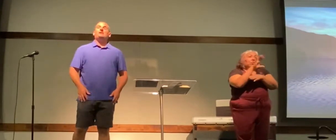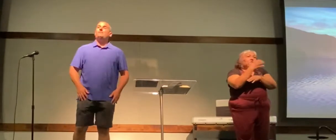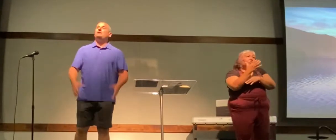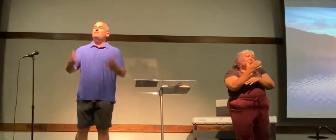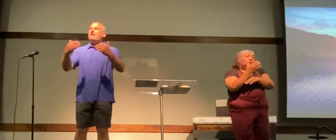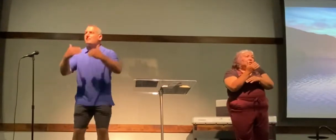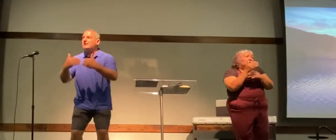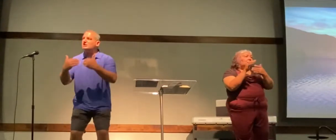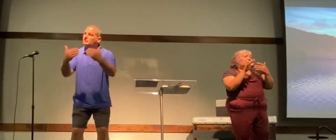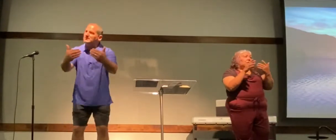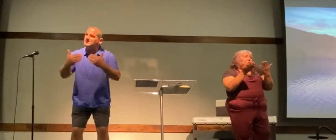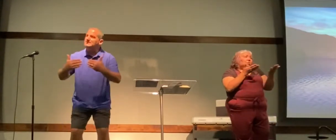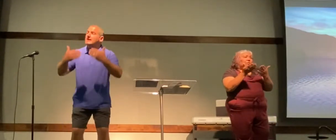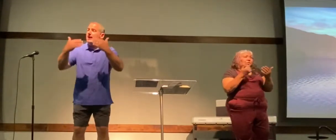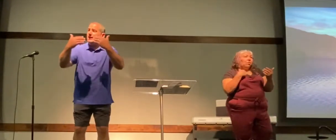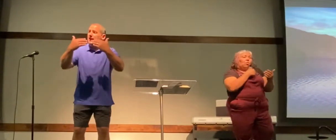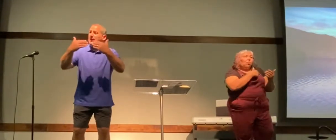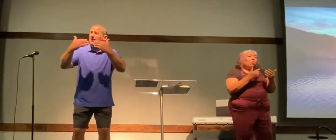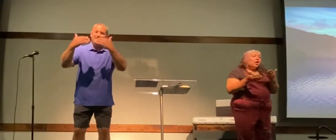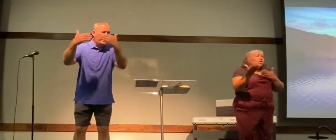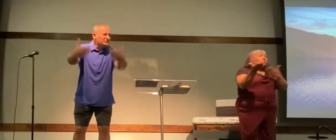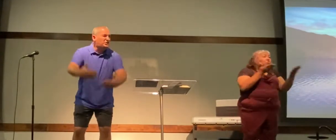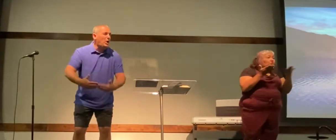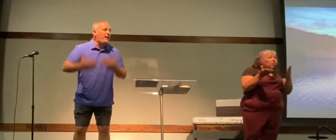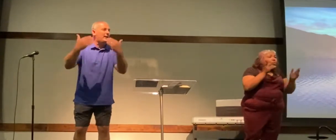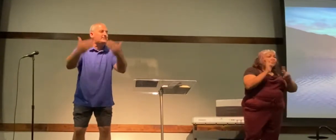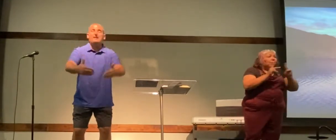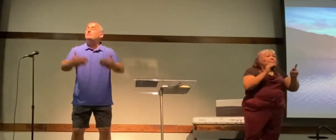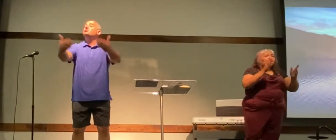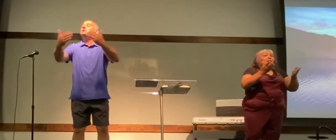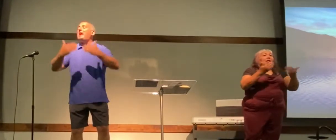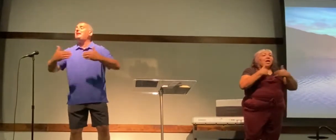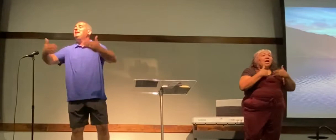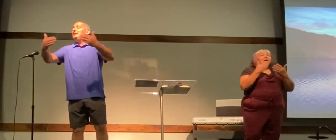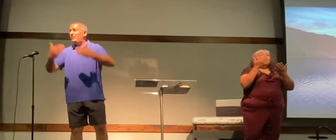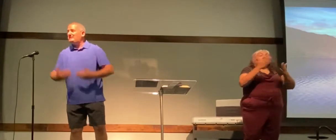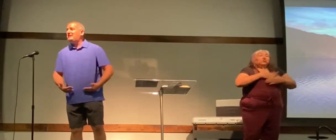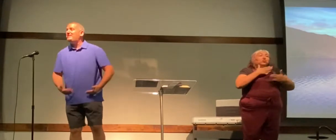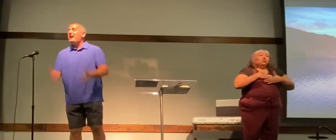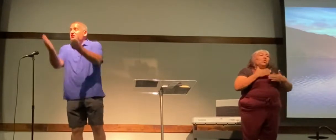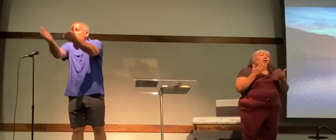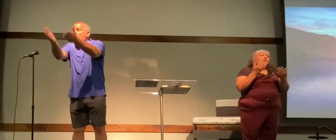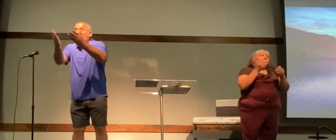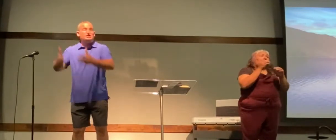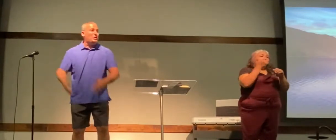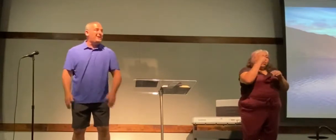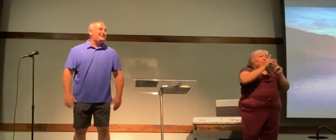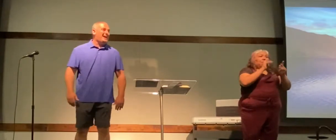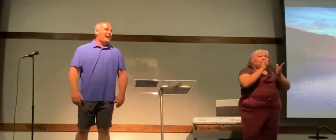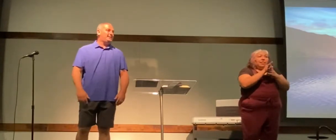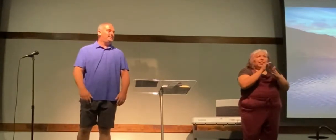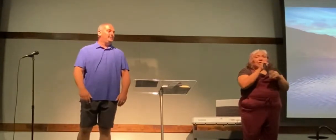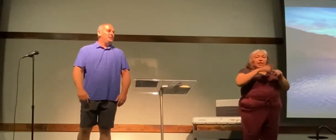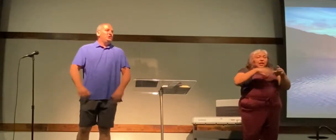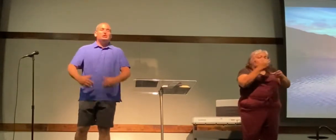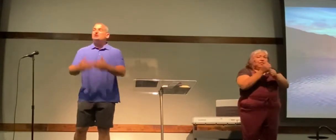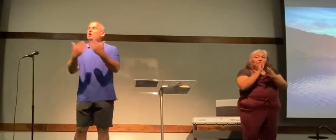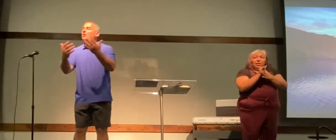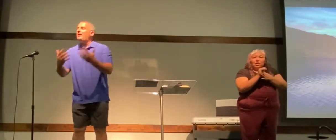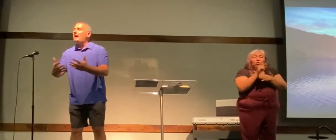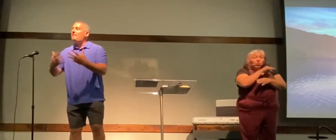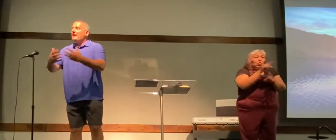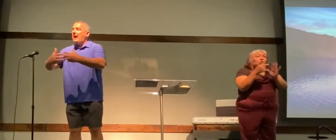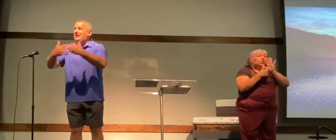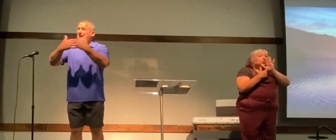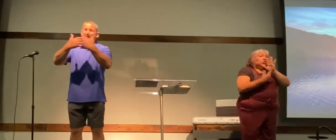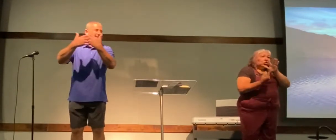serving our community by bringing Christmas and joy into people who can't receive that. You are doing that. You're